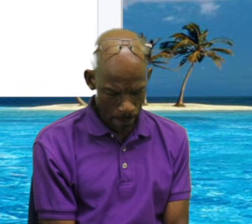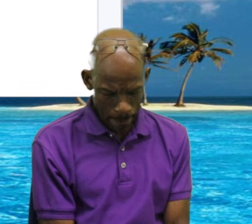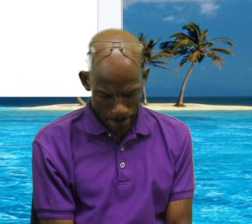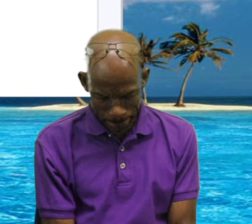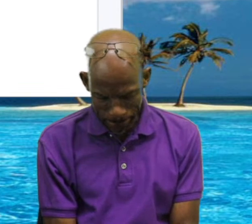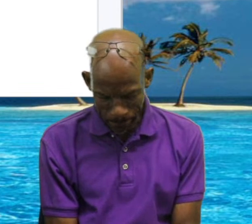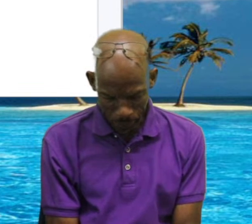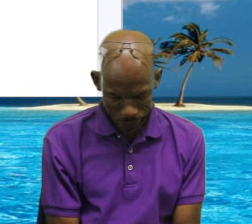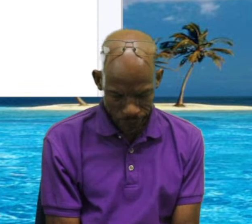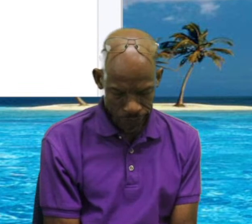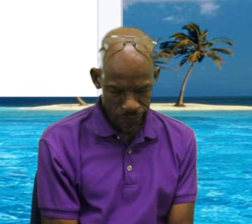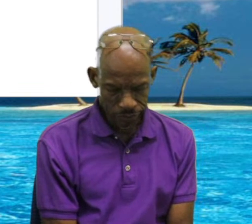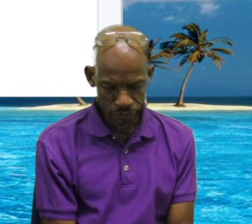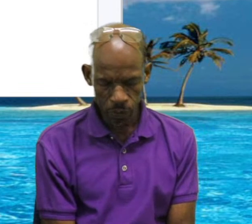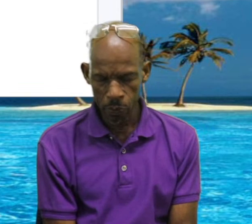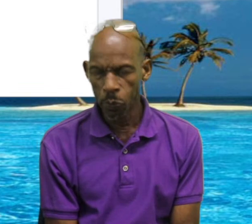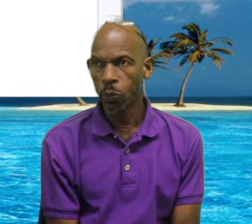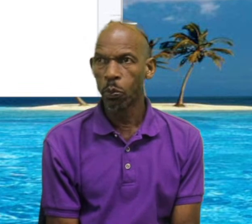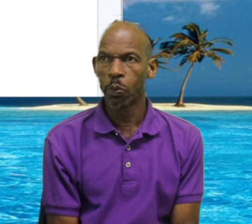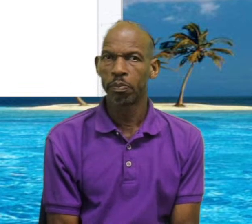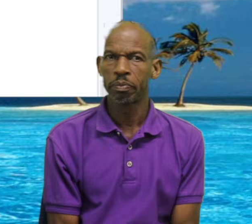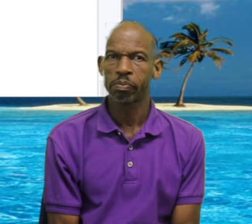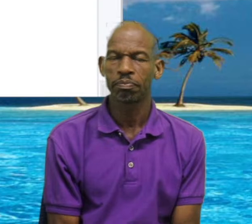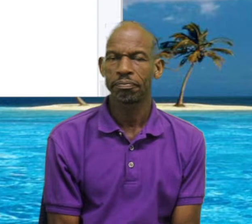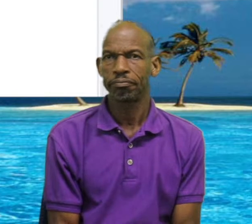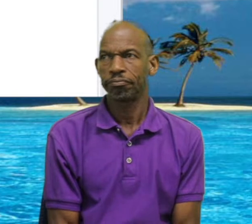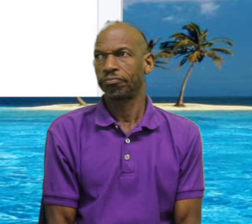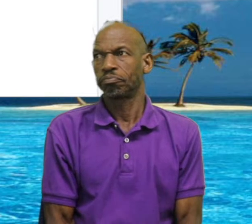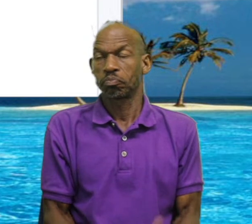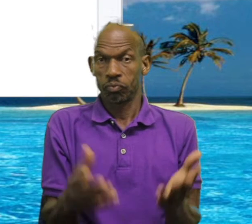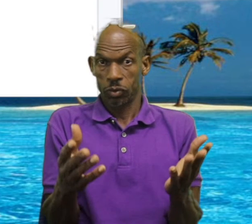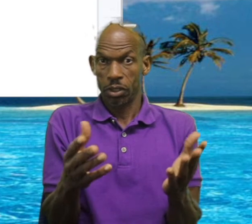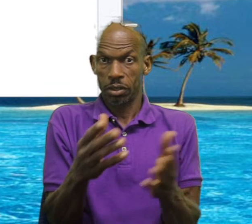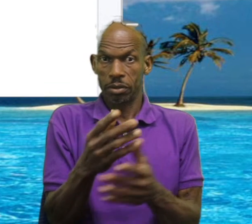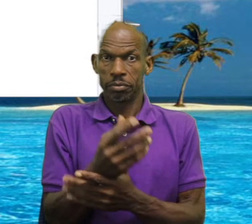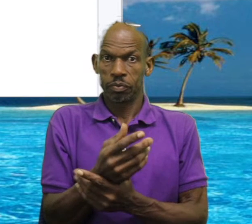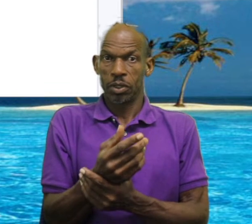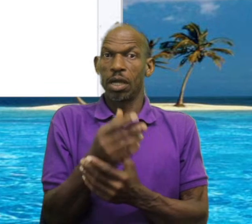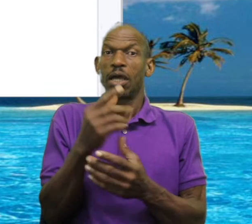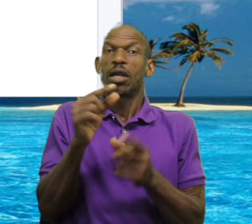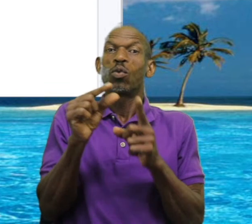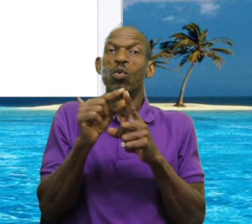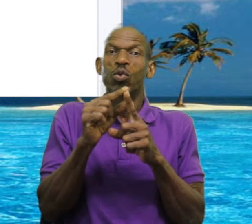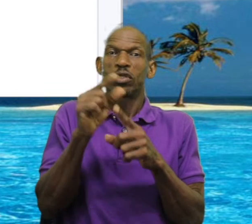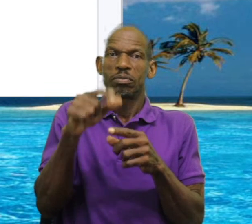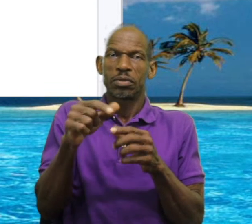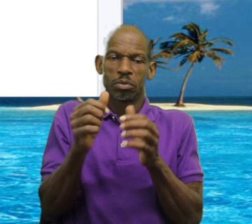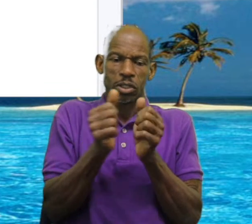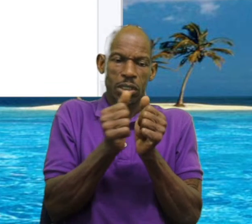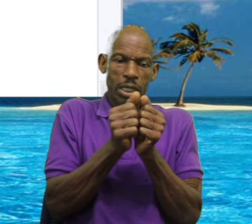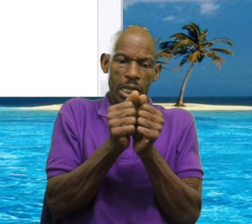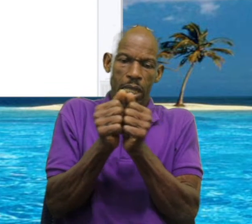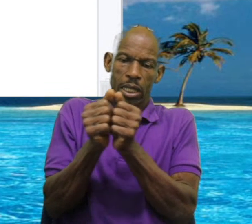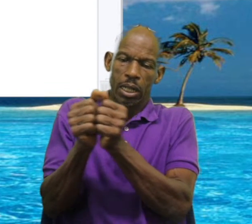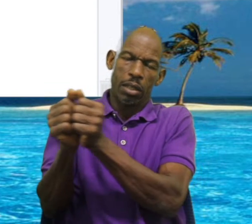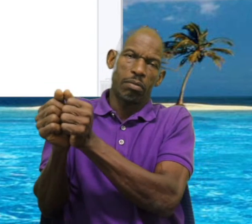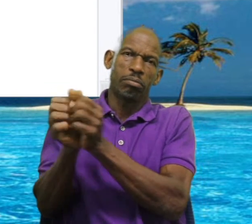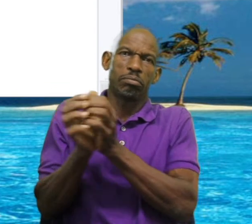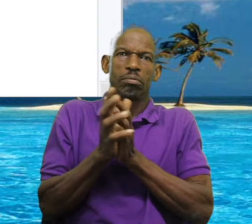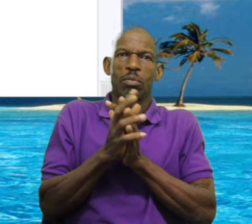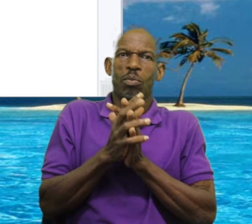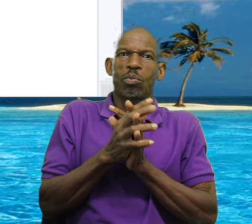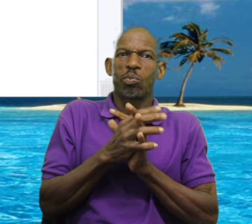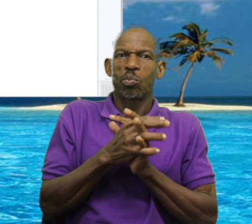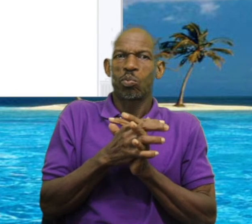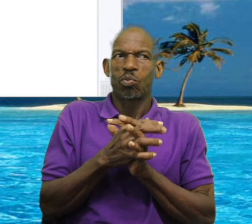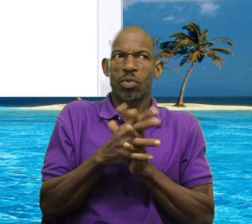All right? And they must be standing together in the sentence. Okay, now there are more